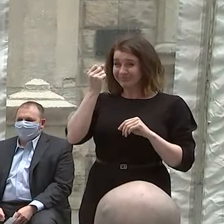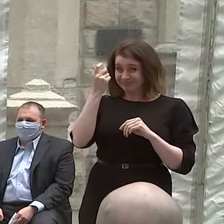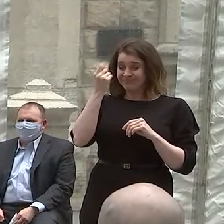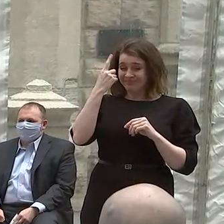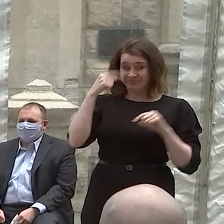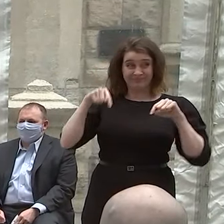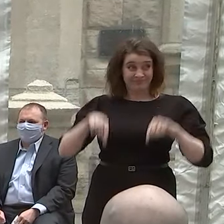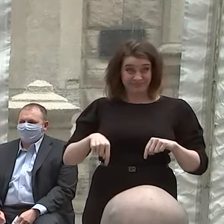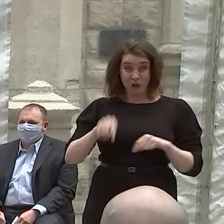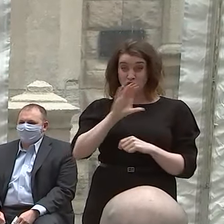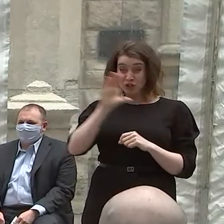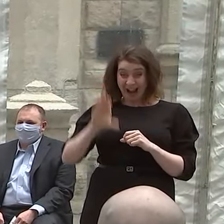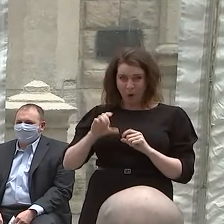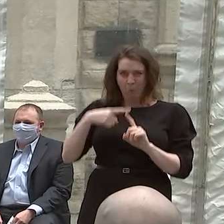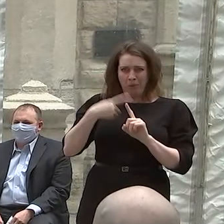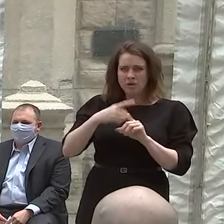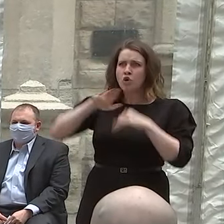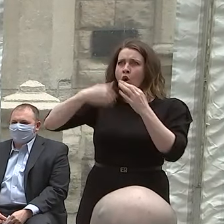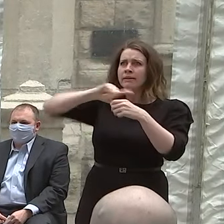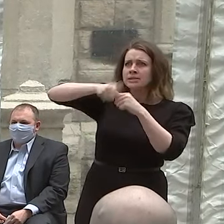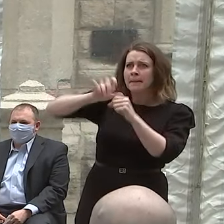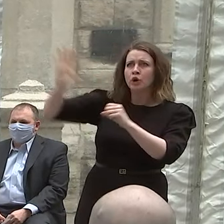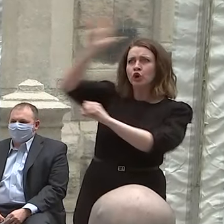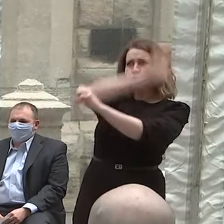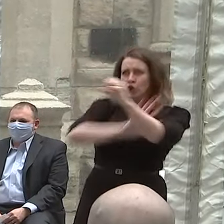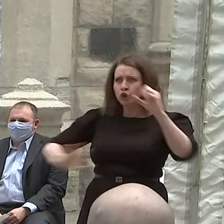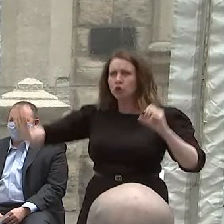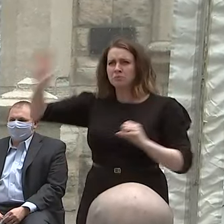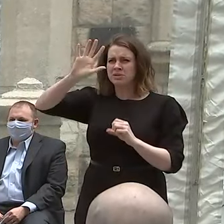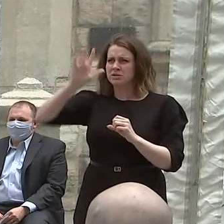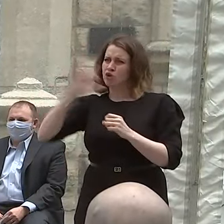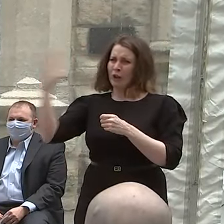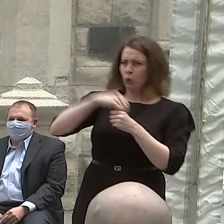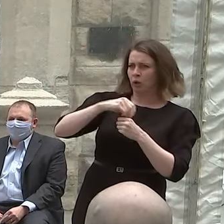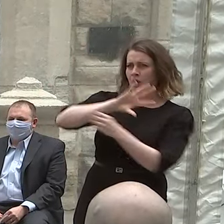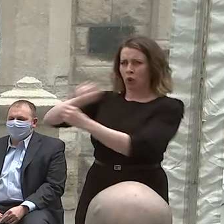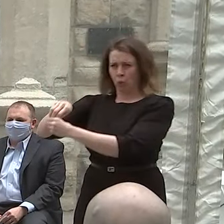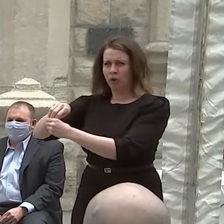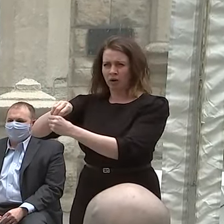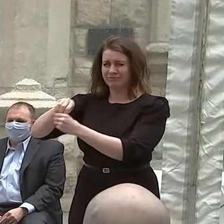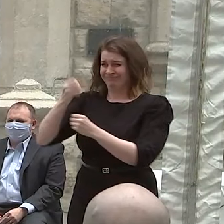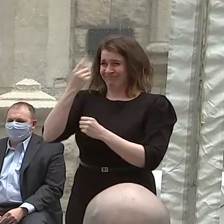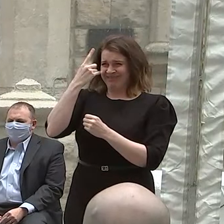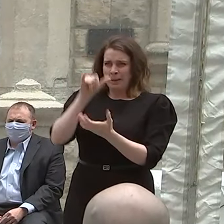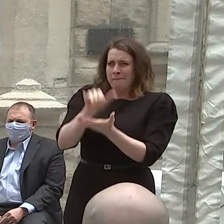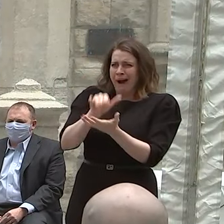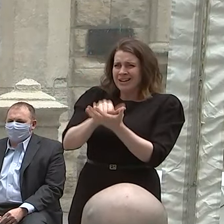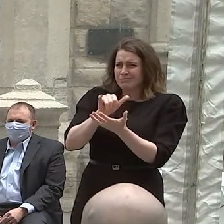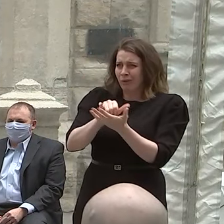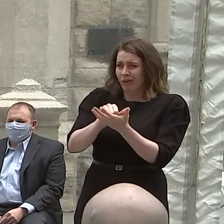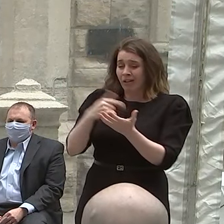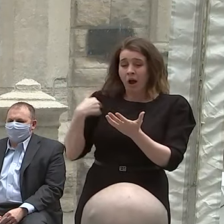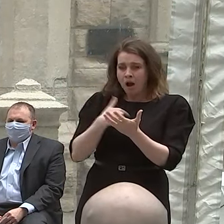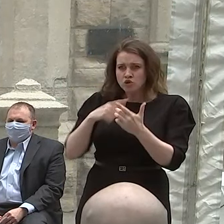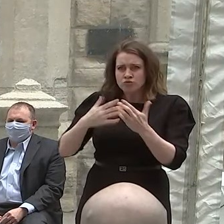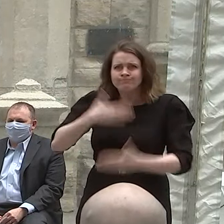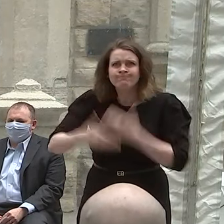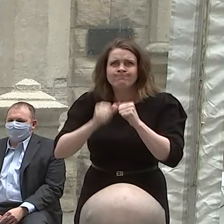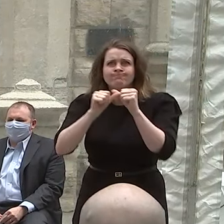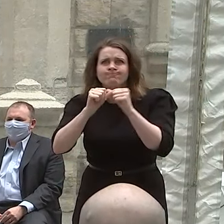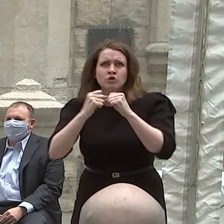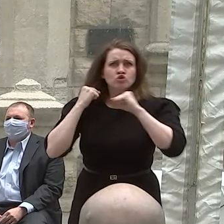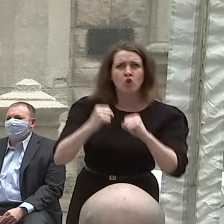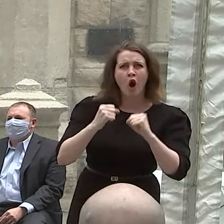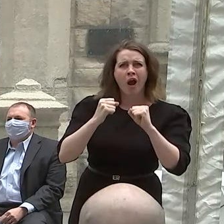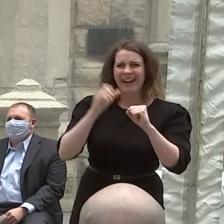entire Chicagoland region, and very much vice versa. We cannot be a strong and vital city without our neighbors and